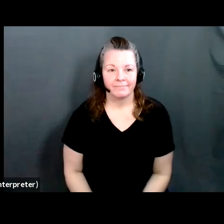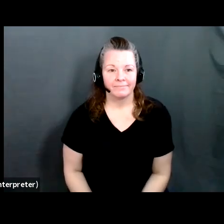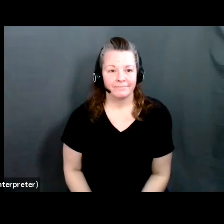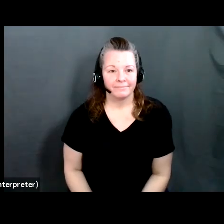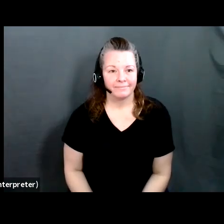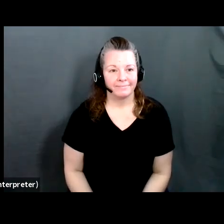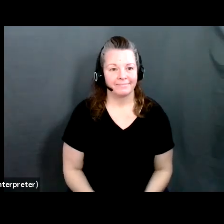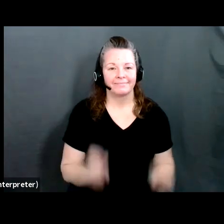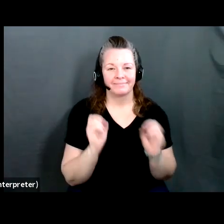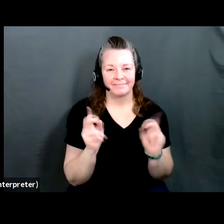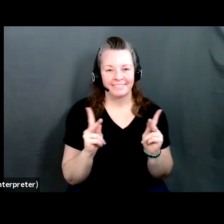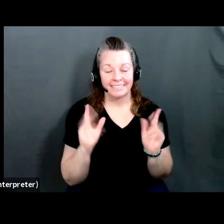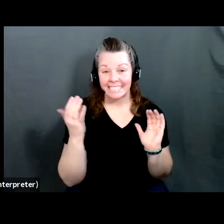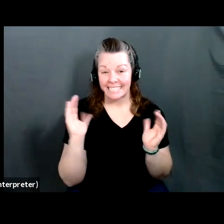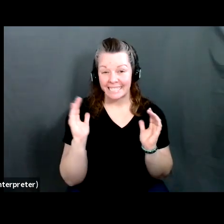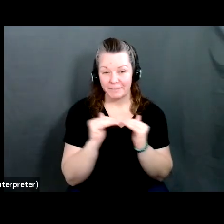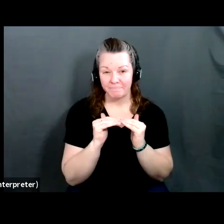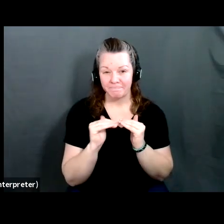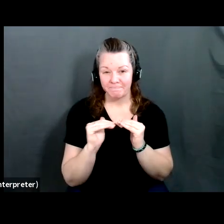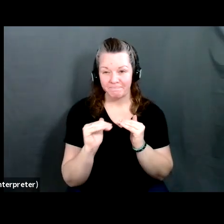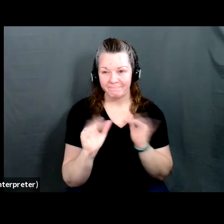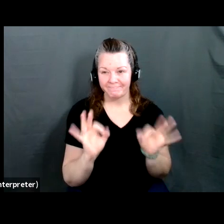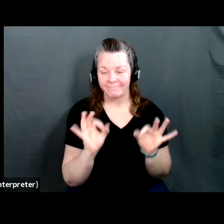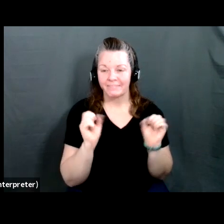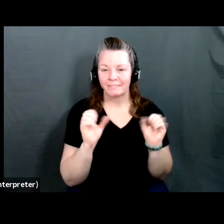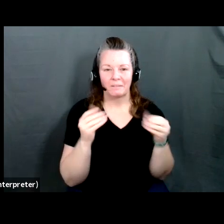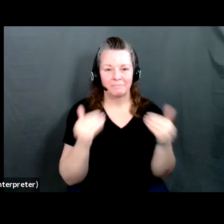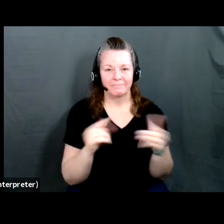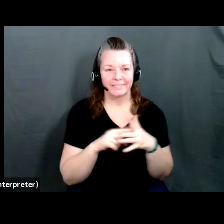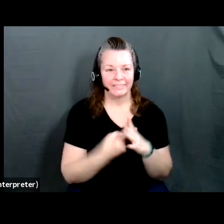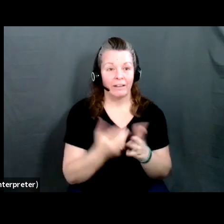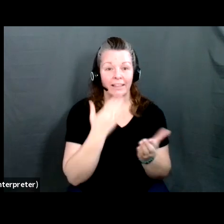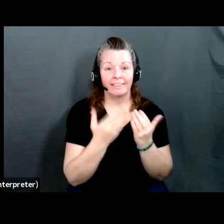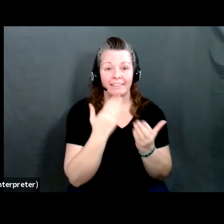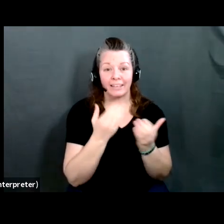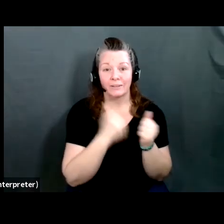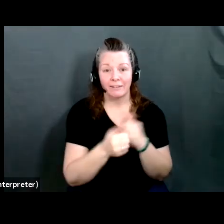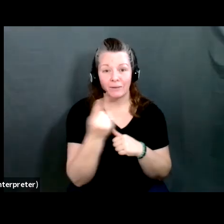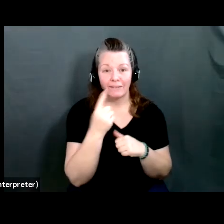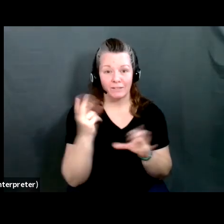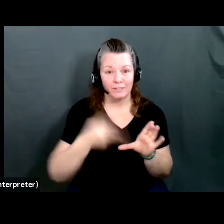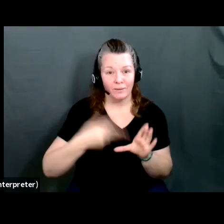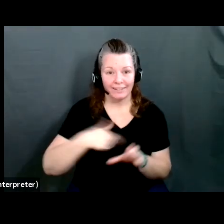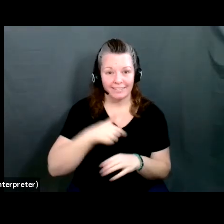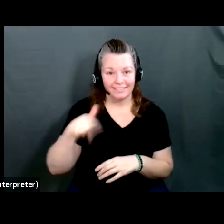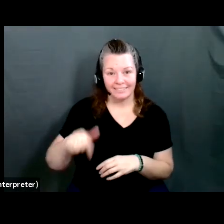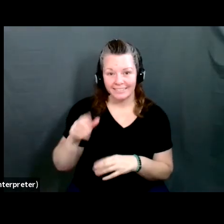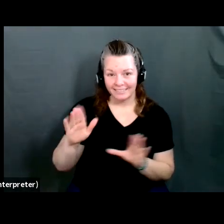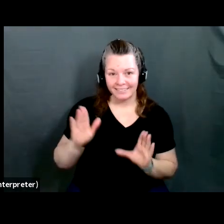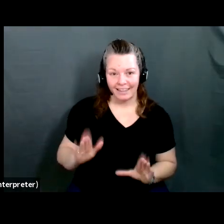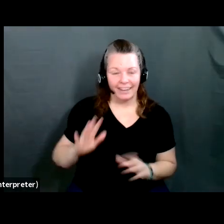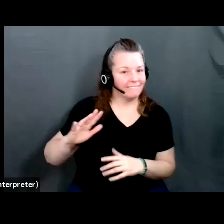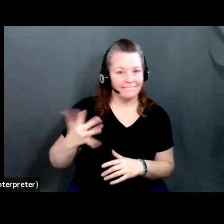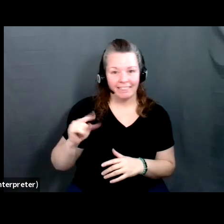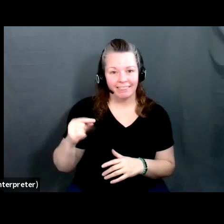All right, it seems like it's stabilizing. So I'm gonna go ahead and get started. Thank you everyone for joining us on this Sunday. This is the fifth edition of the